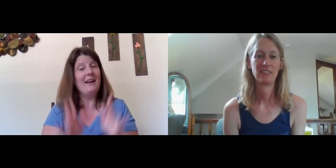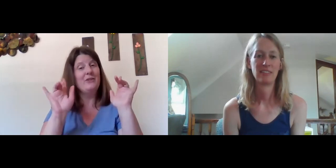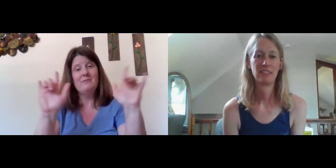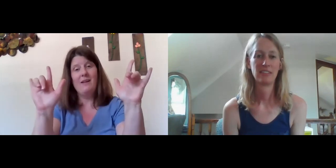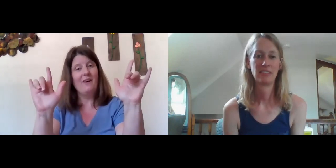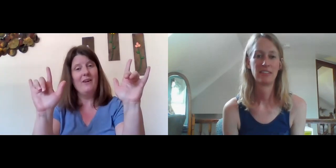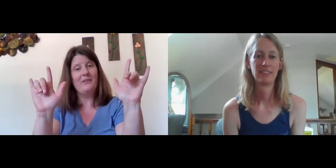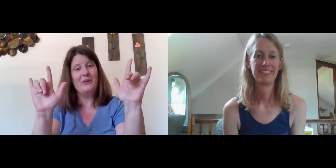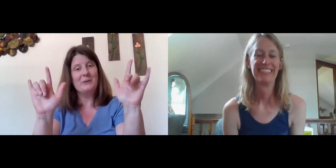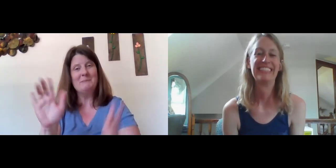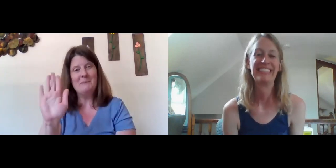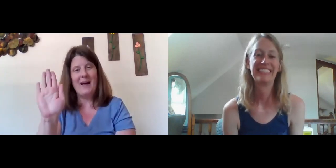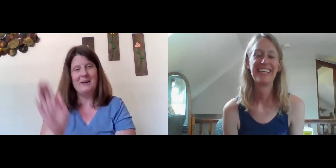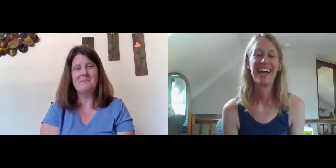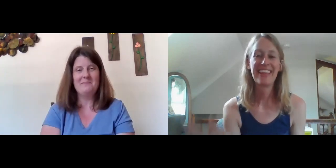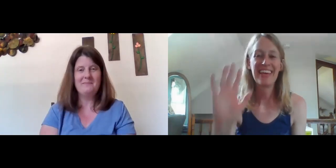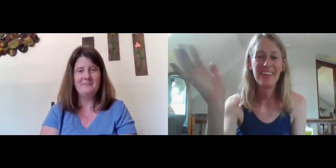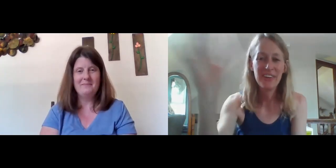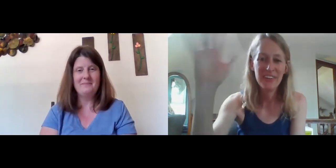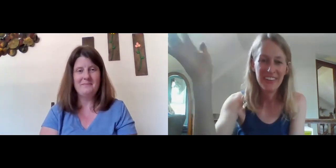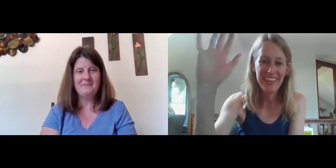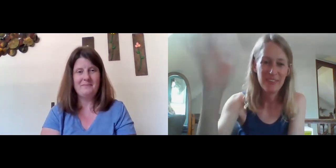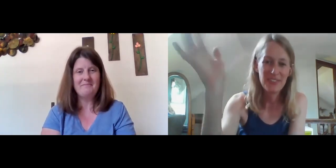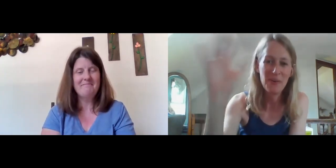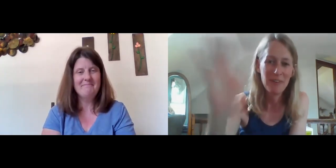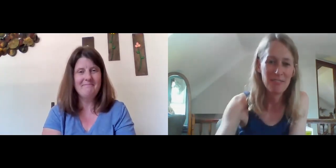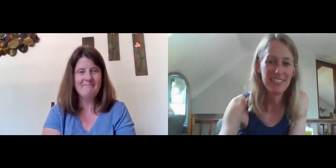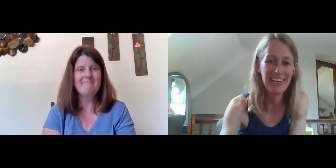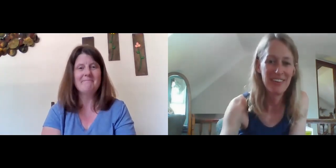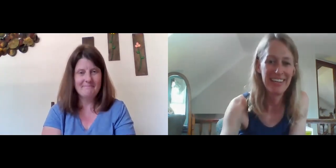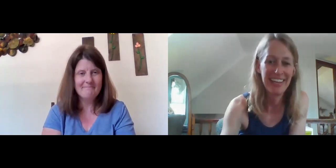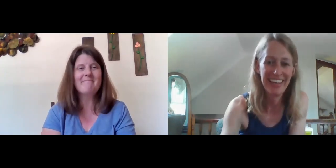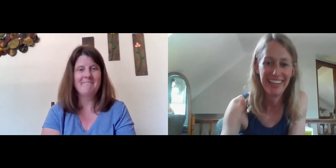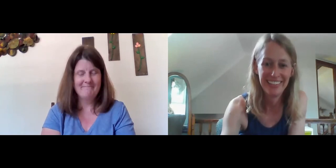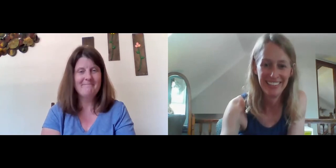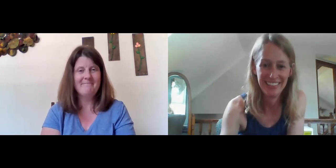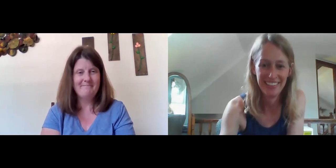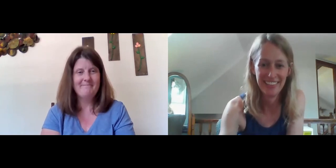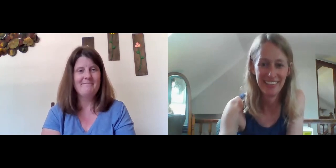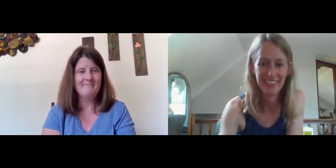And I do love all of you. Bye. Thank you. Thank you so much, Miss Amy.